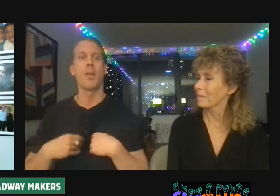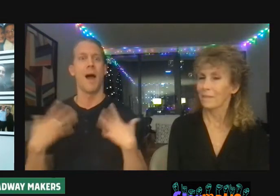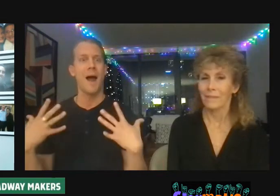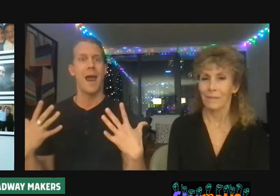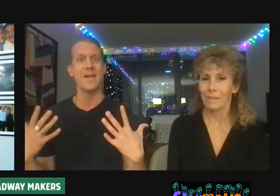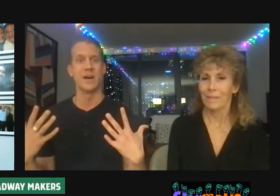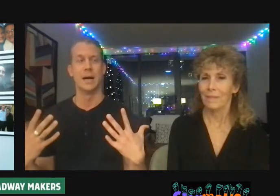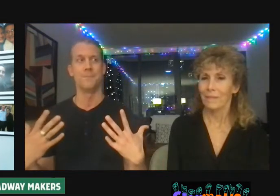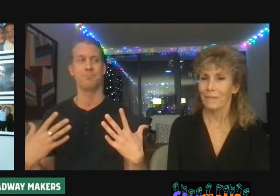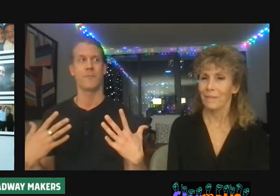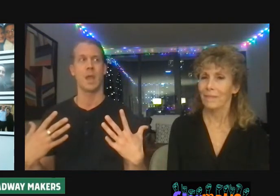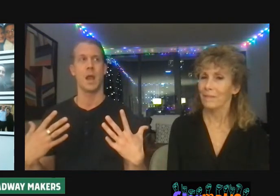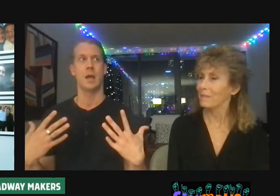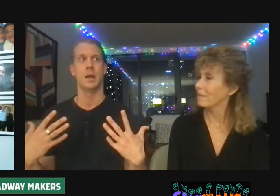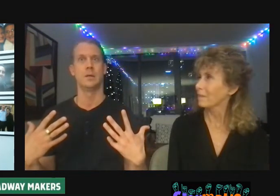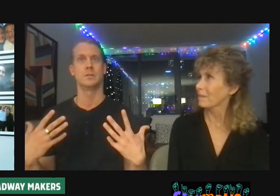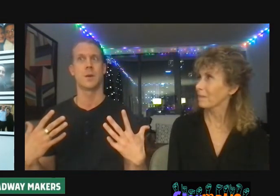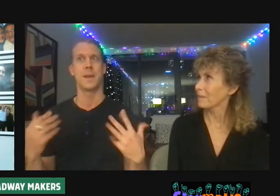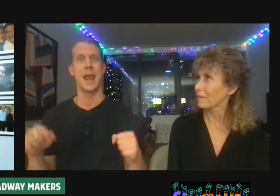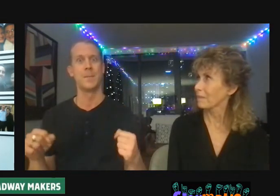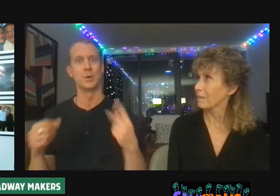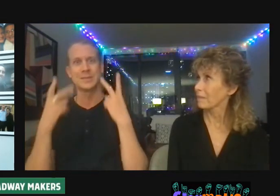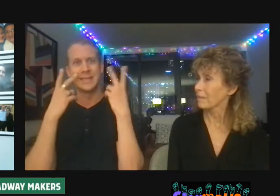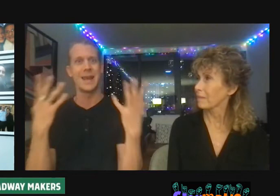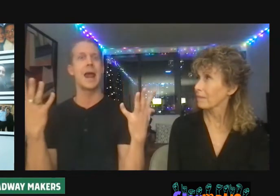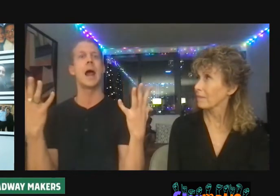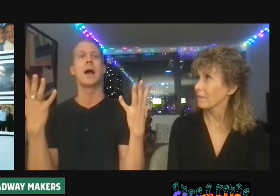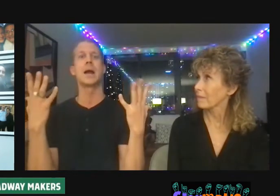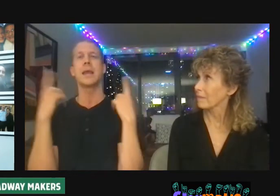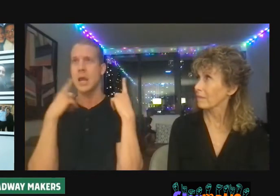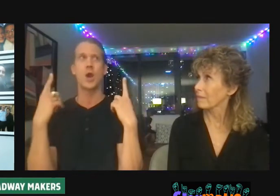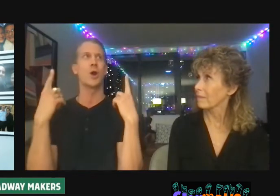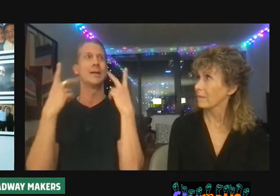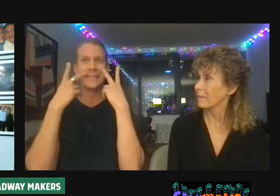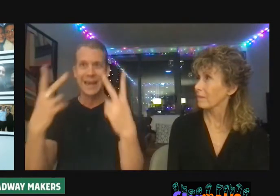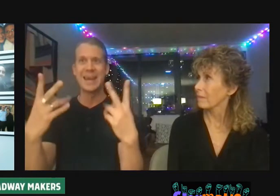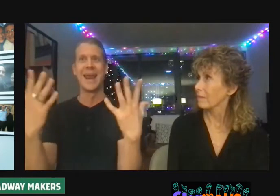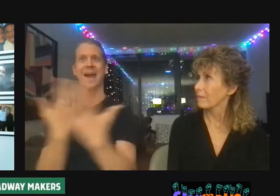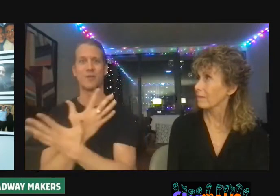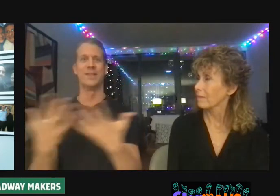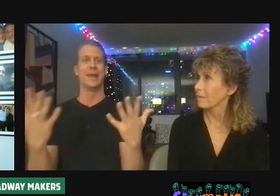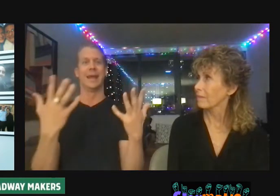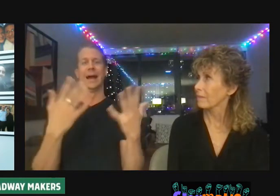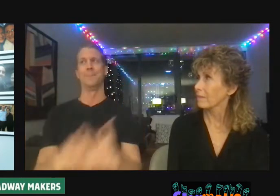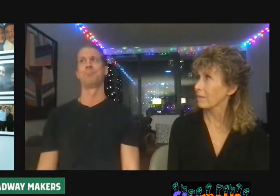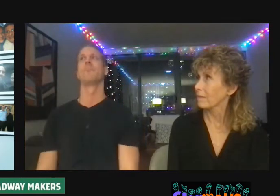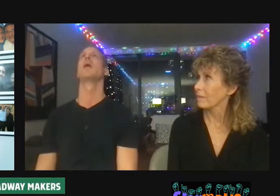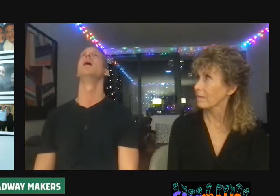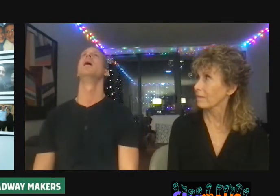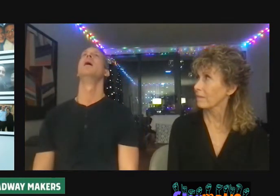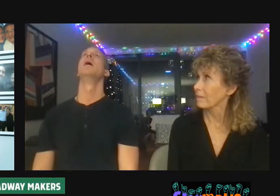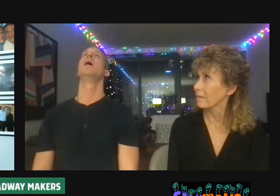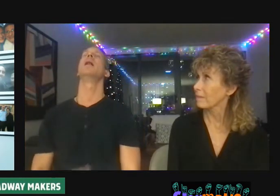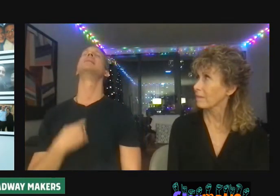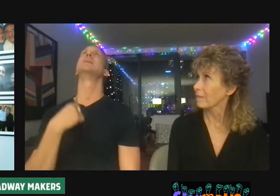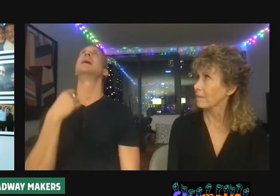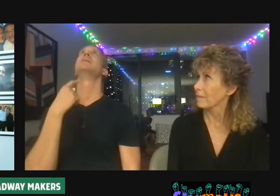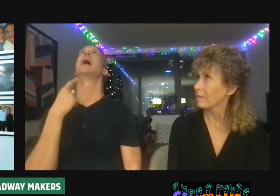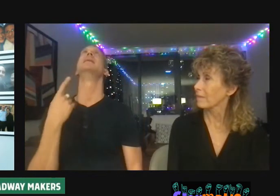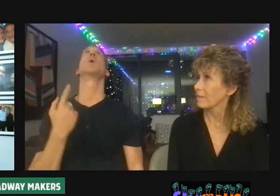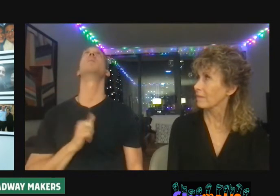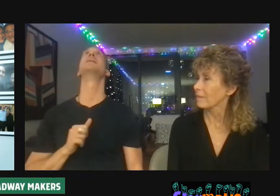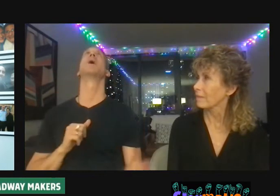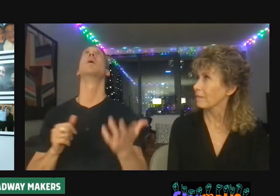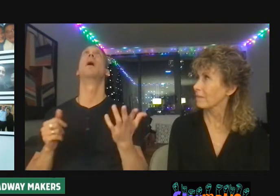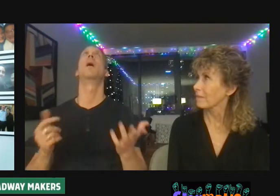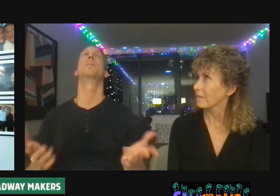so alive, and to be able to see everything, and